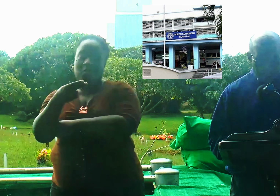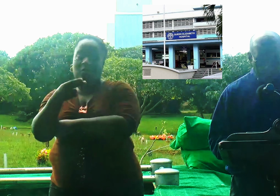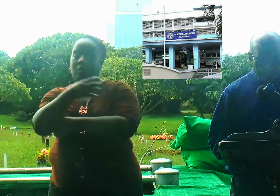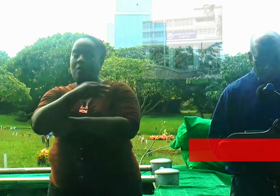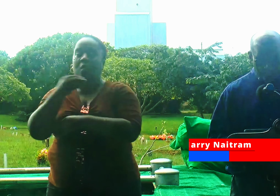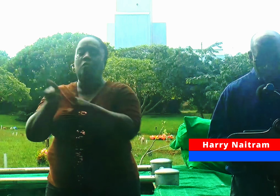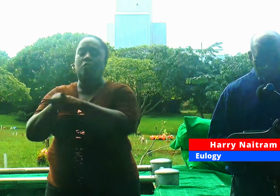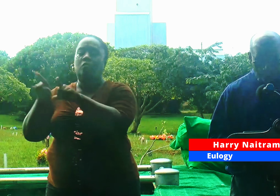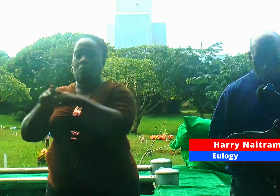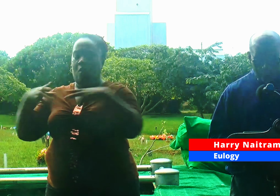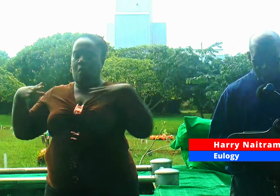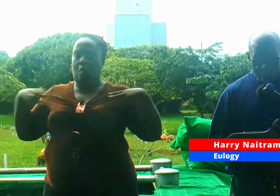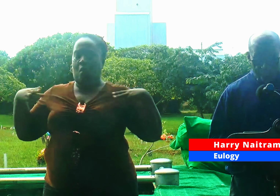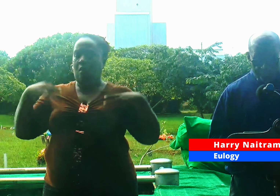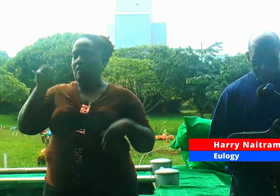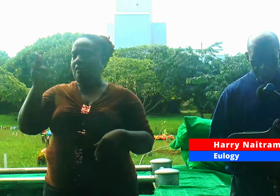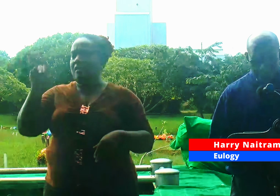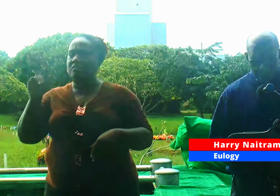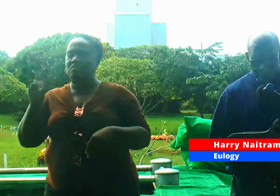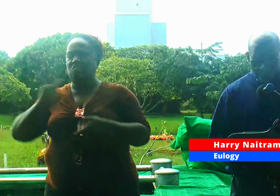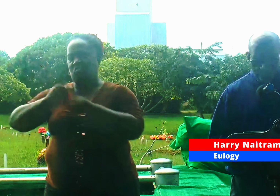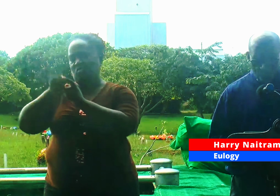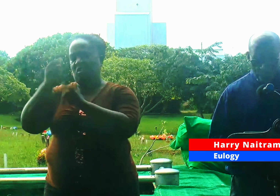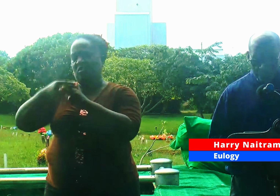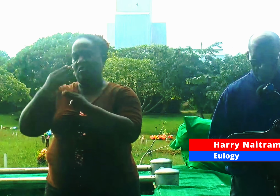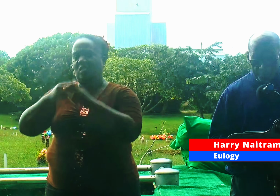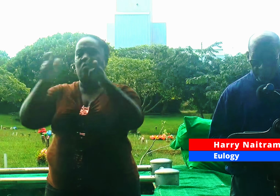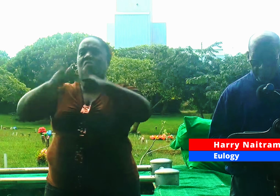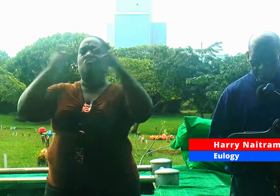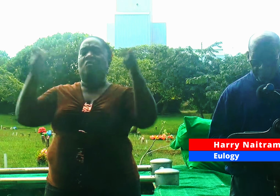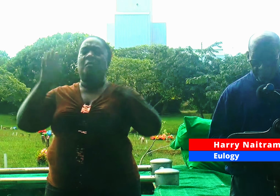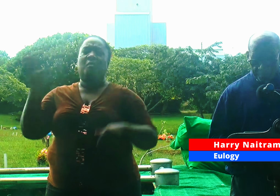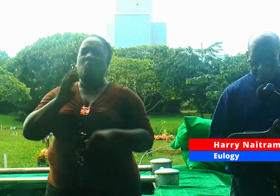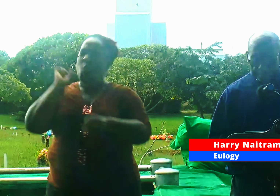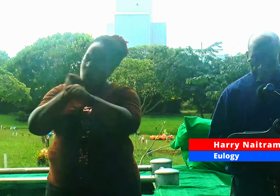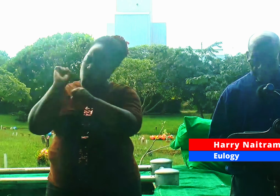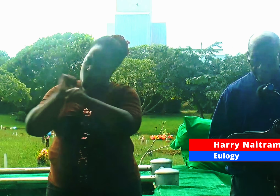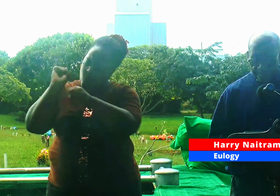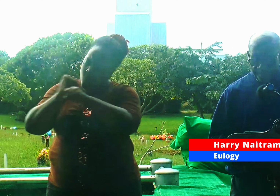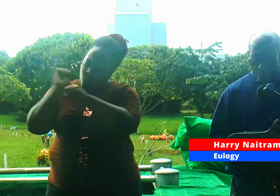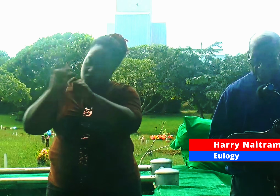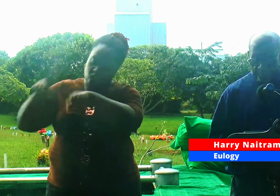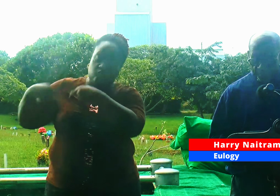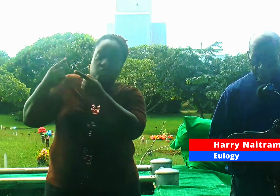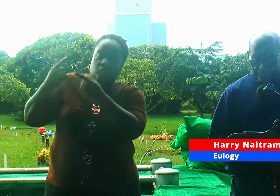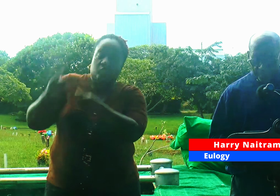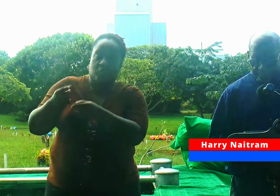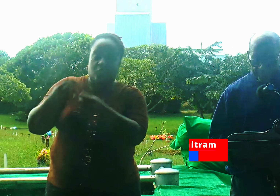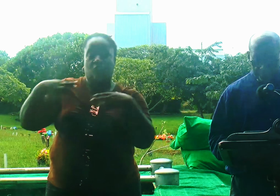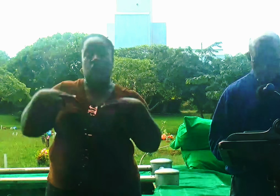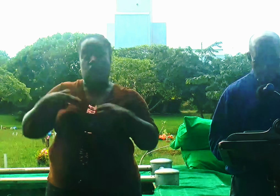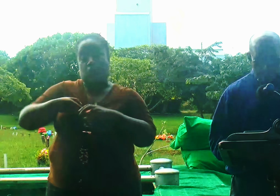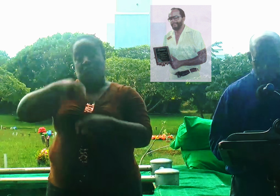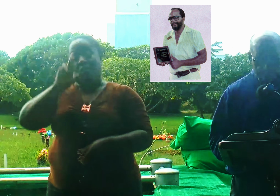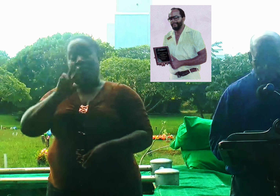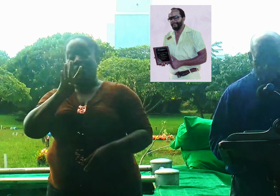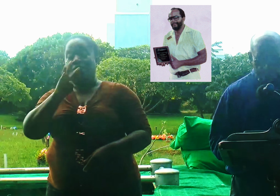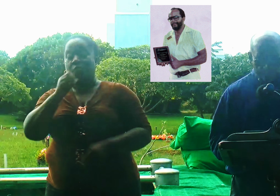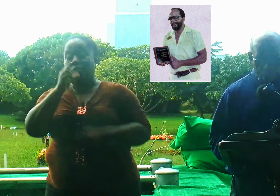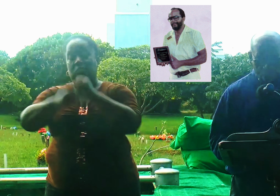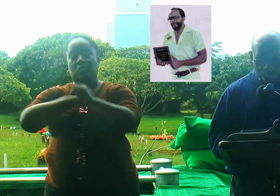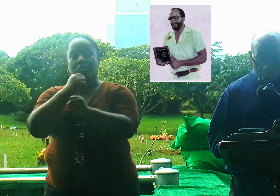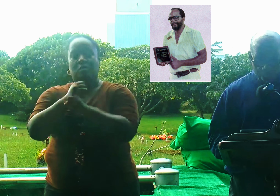Holiday Inn, now Grand Barbados, where he worked until he retired. after 40 years of service,